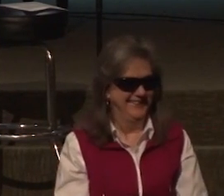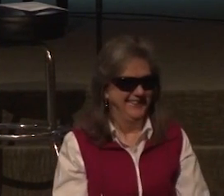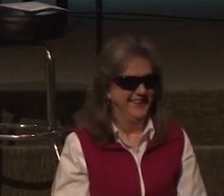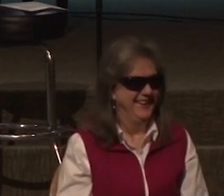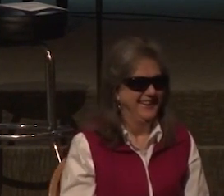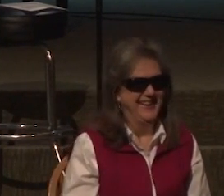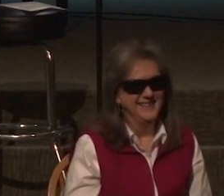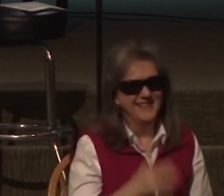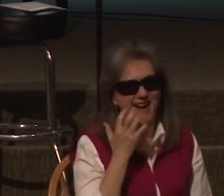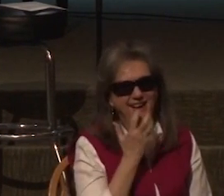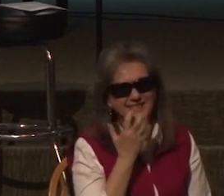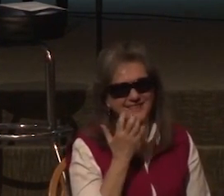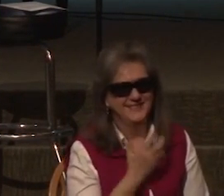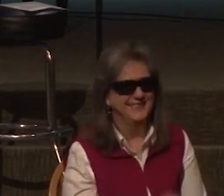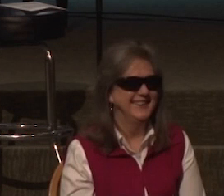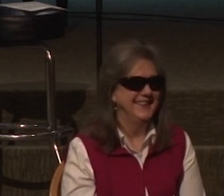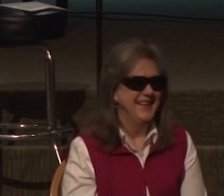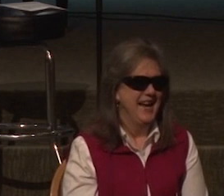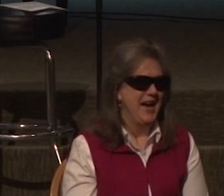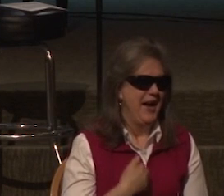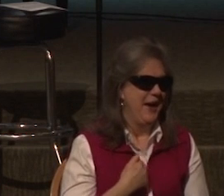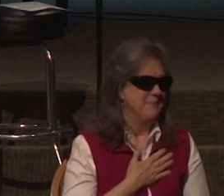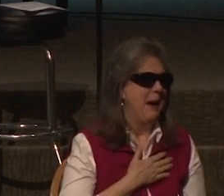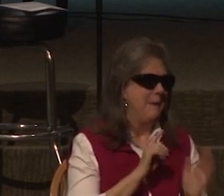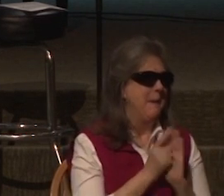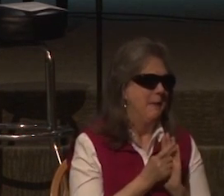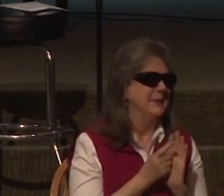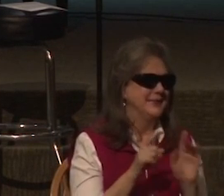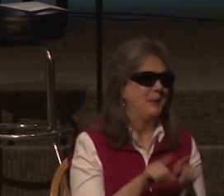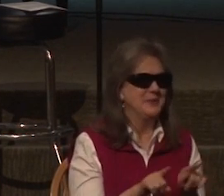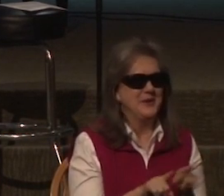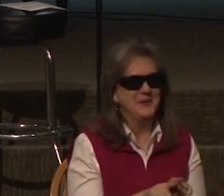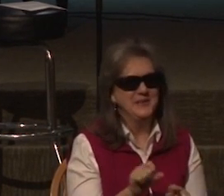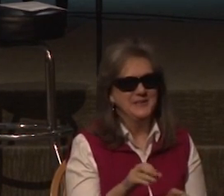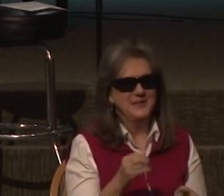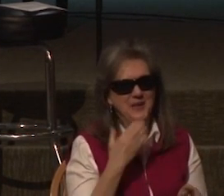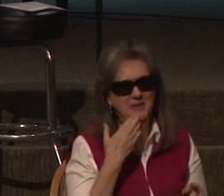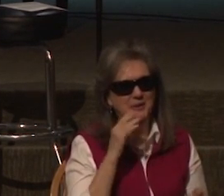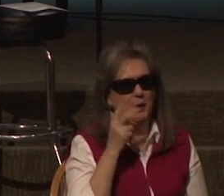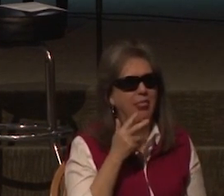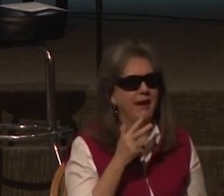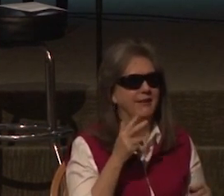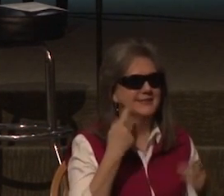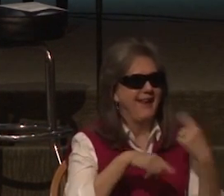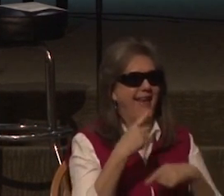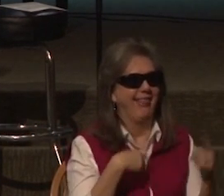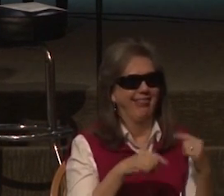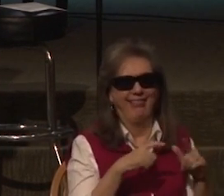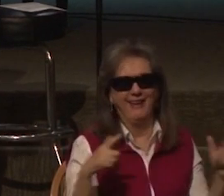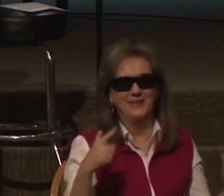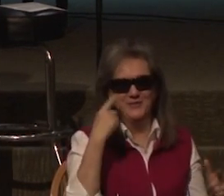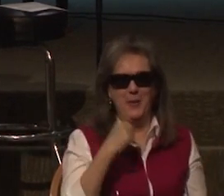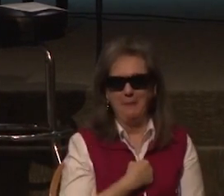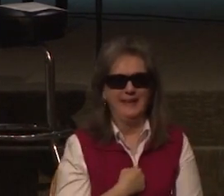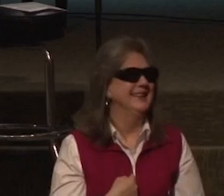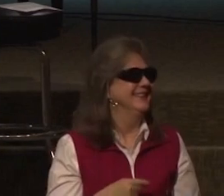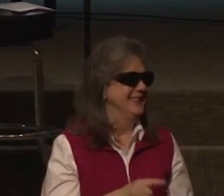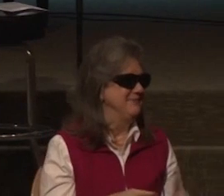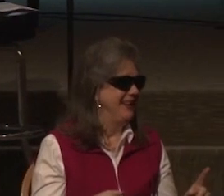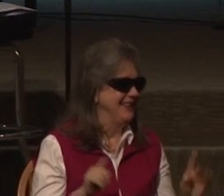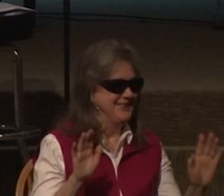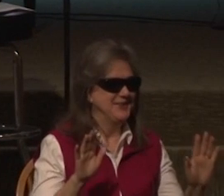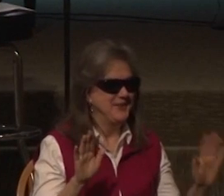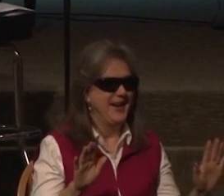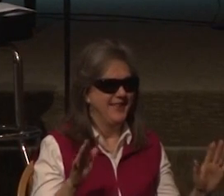That's awesome. It's all good. I mean, I'm going to have my moments, too. So good luck, sign languaging for me. But it's great that you